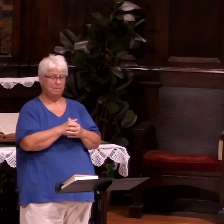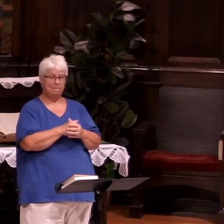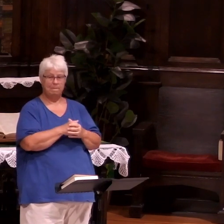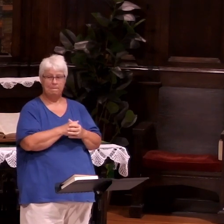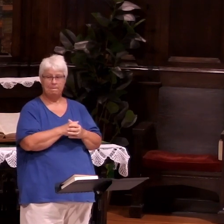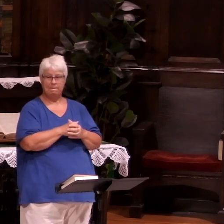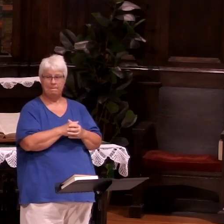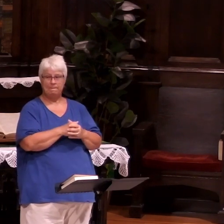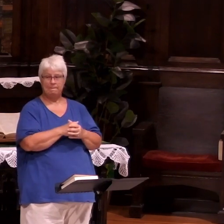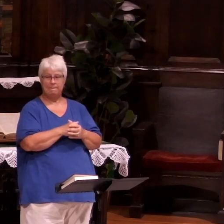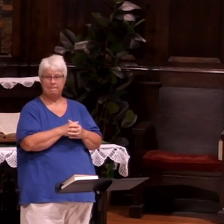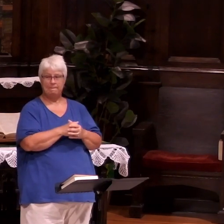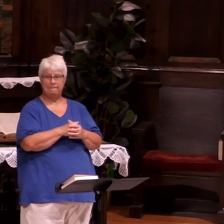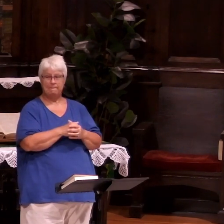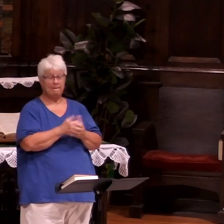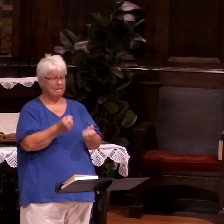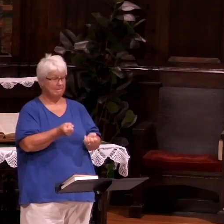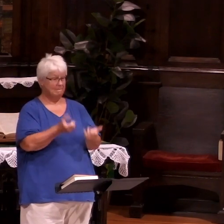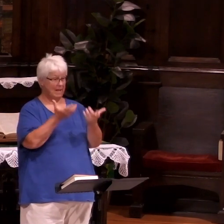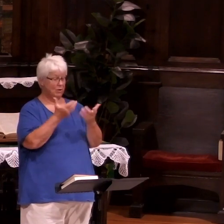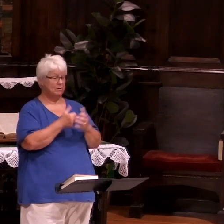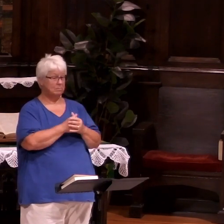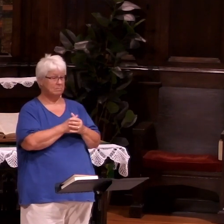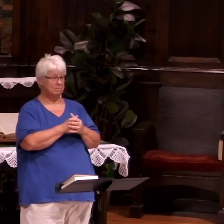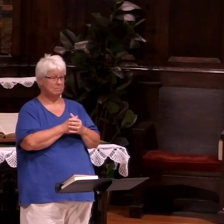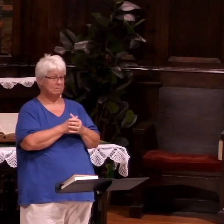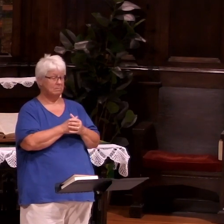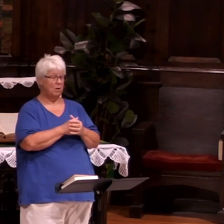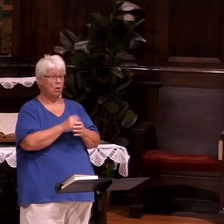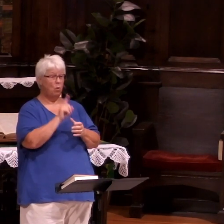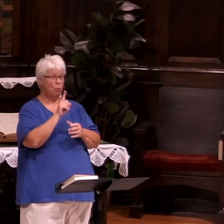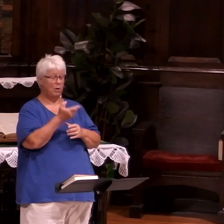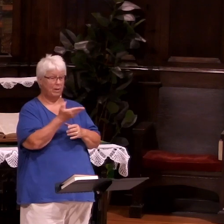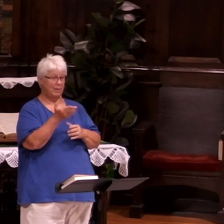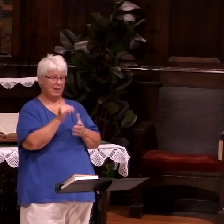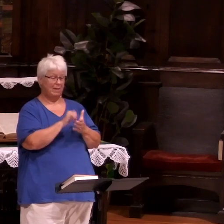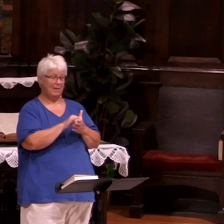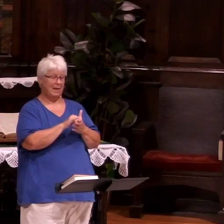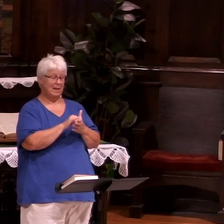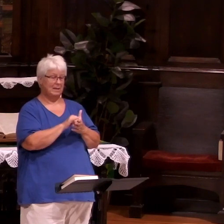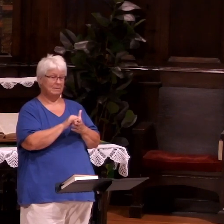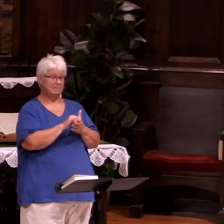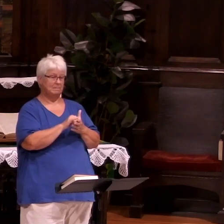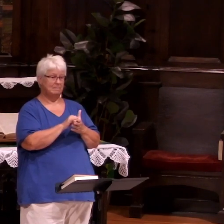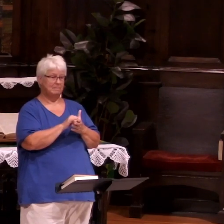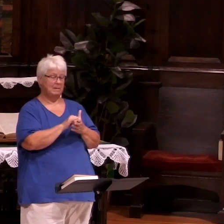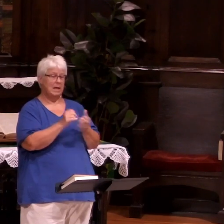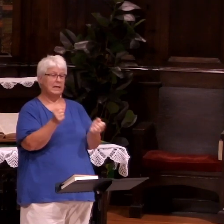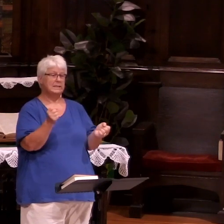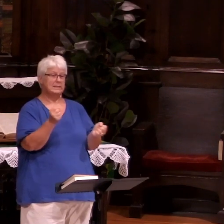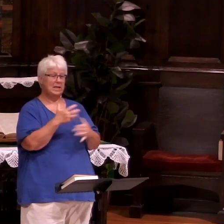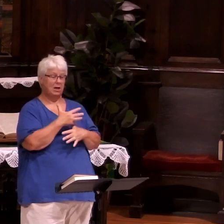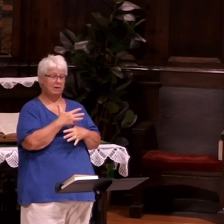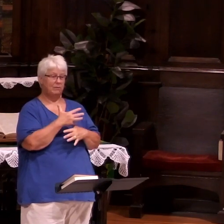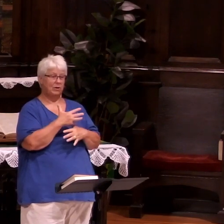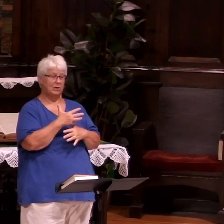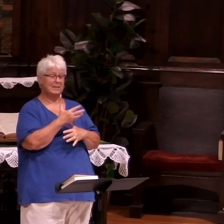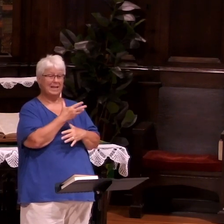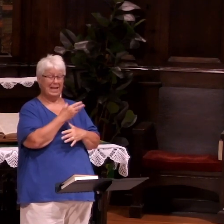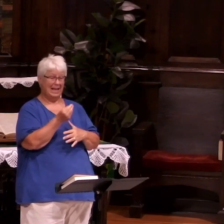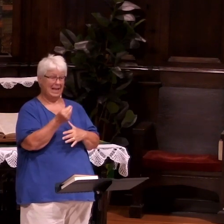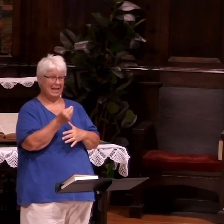listen, fire is one of those things that totally terrifies